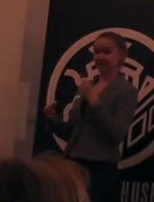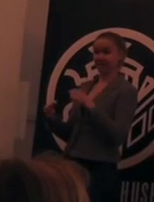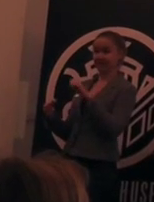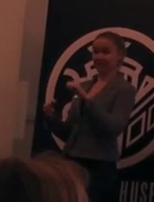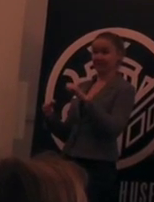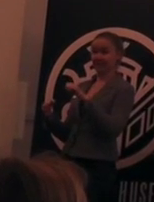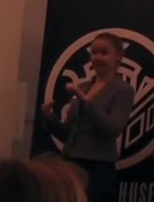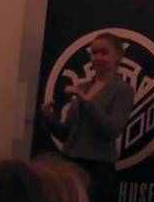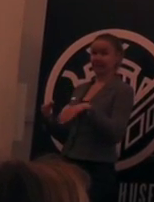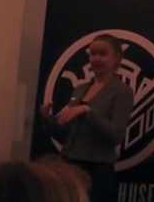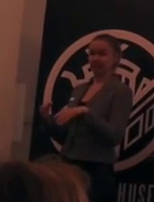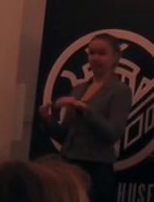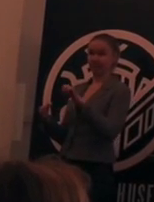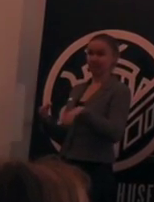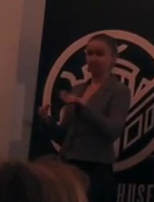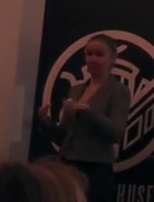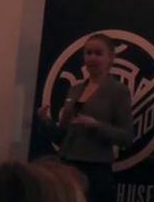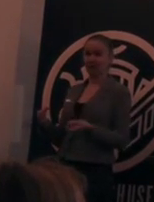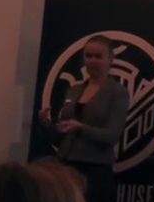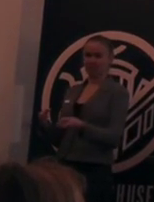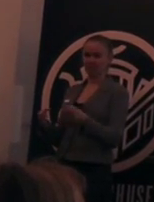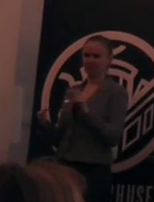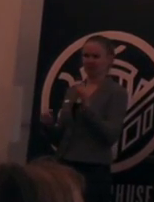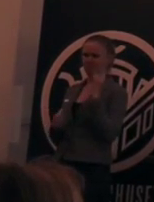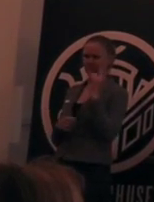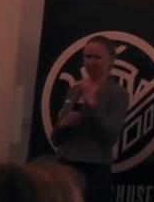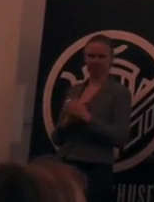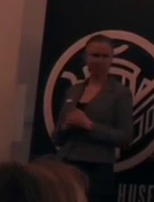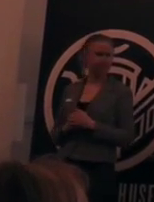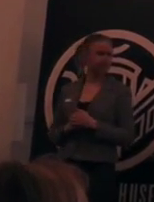that Milan was killed. It was a little strange.